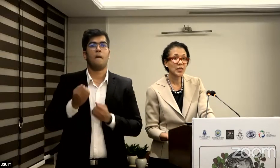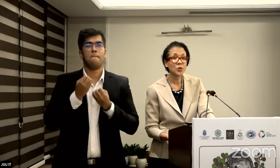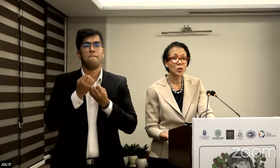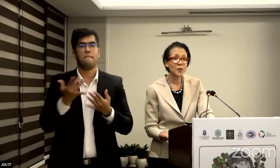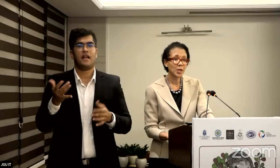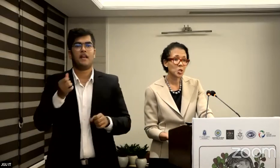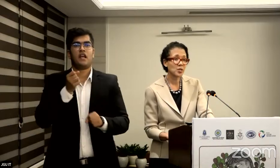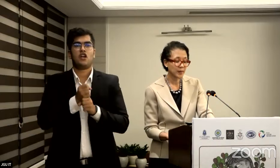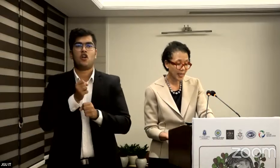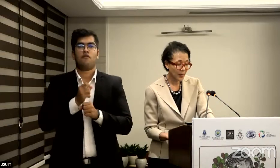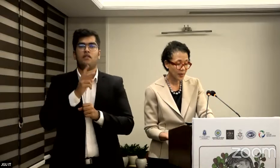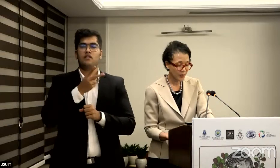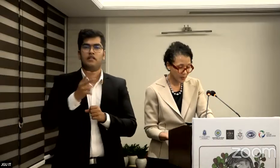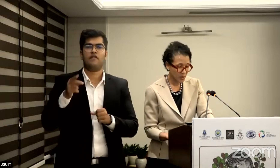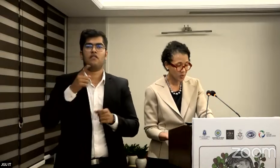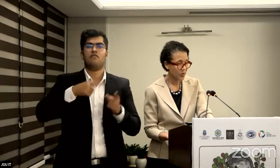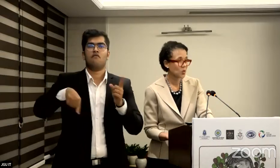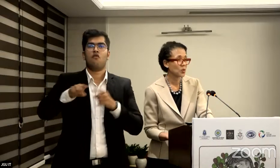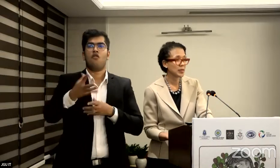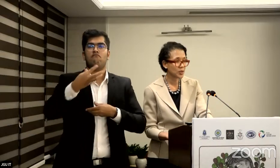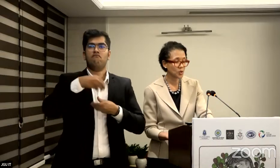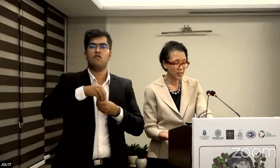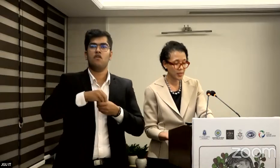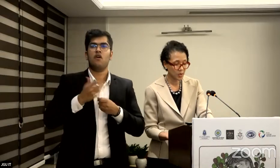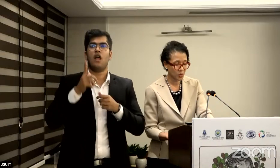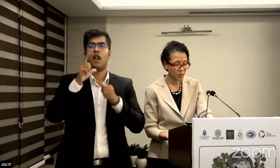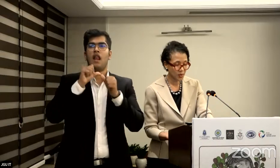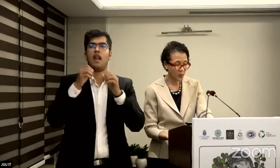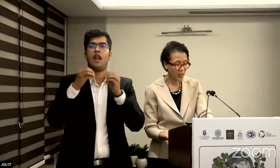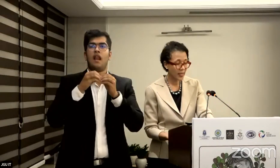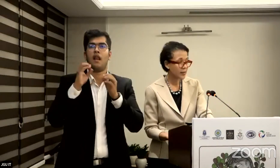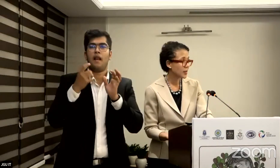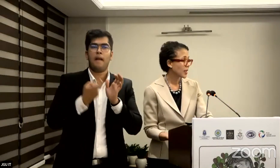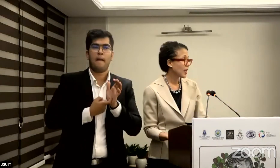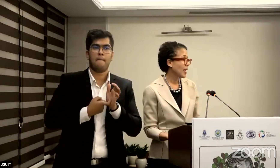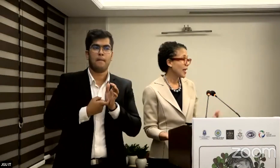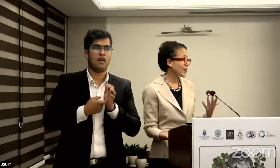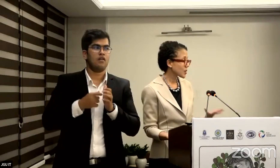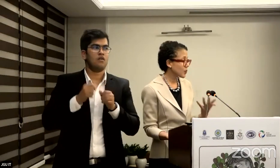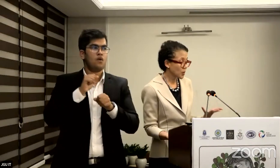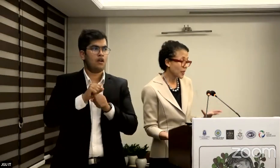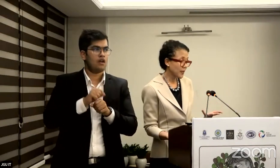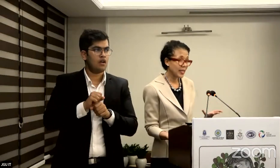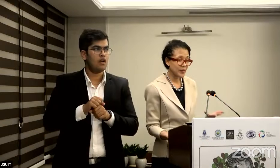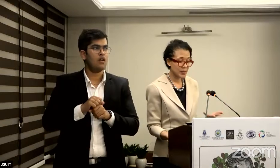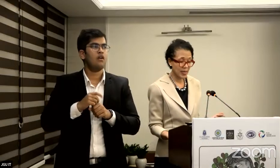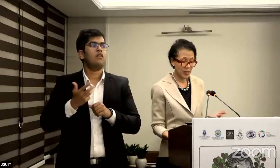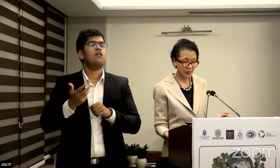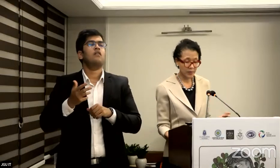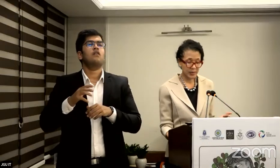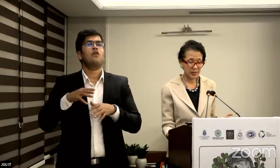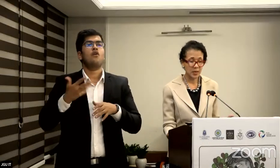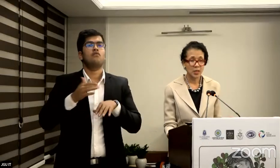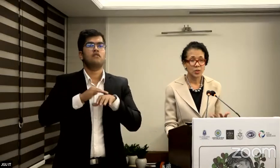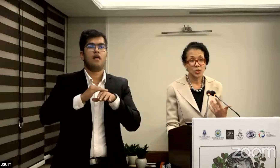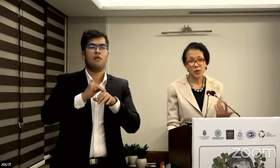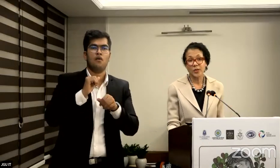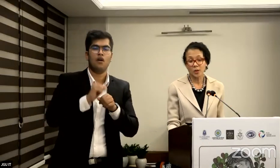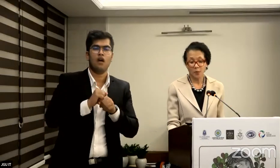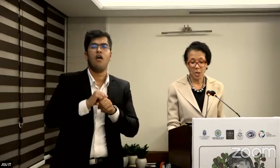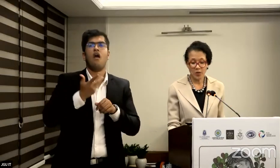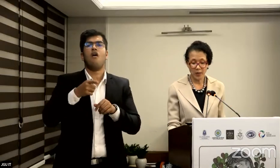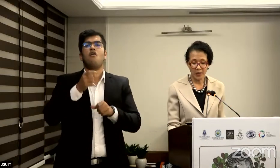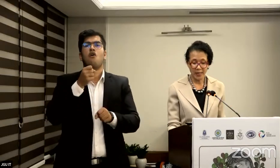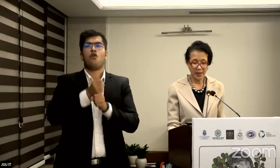to the incorporation of labor and environmental concerns into trade discourse on the one hand, and the support by many of the same governments to